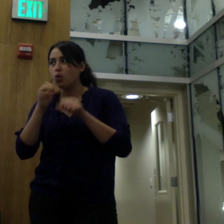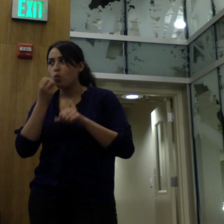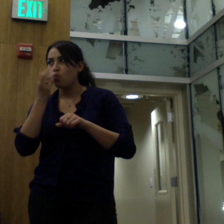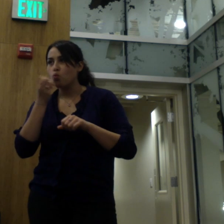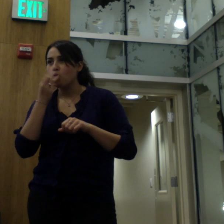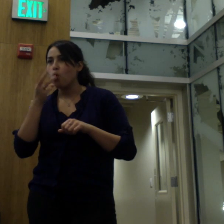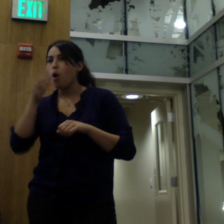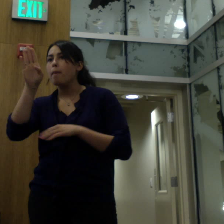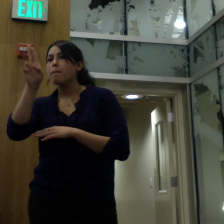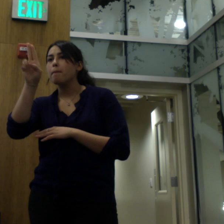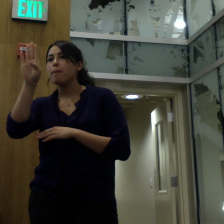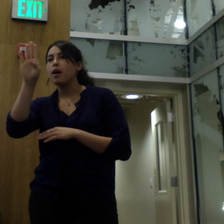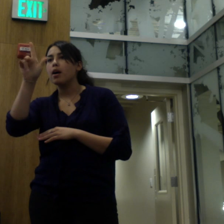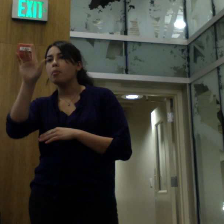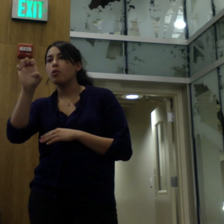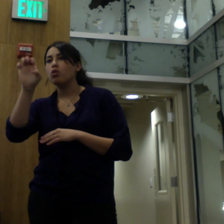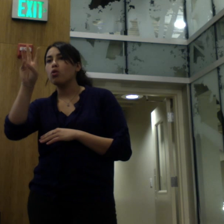Bubble wrap, I haven't heard that before.